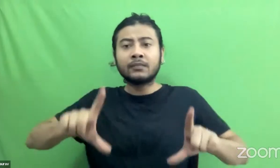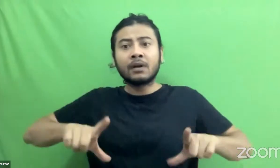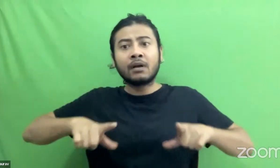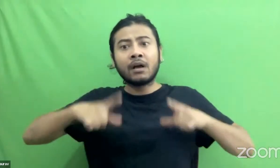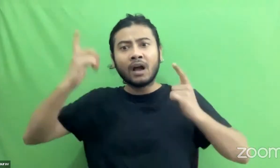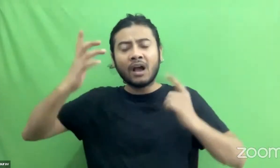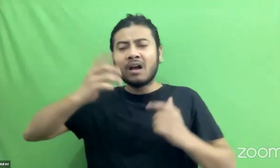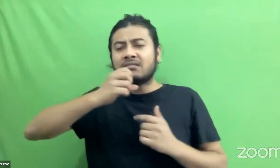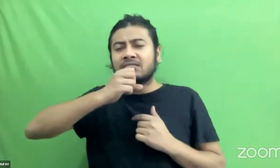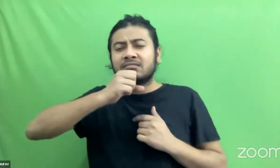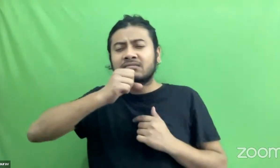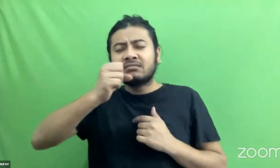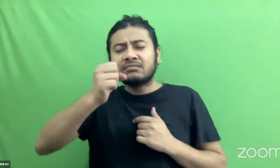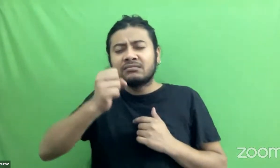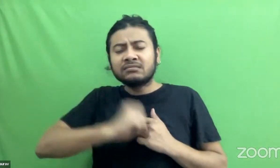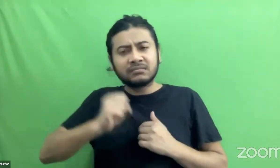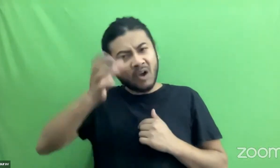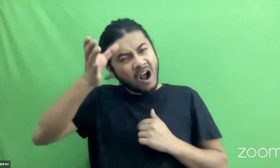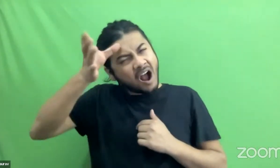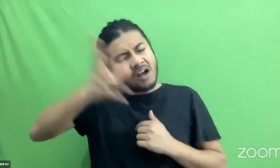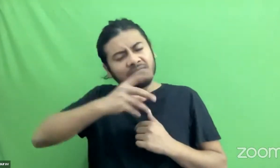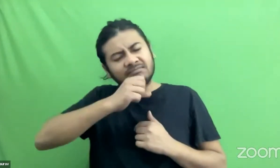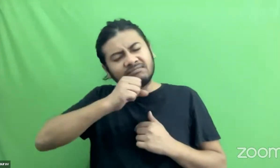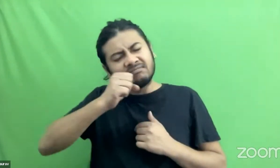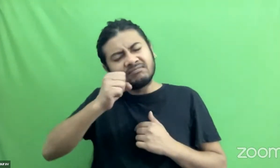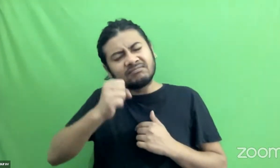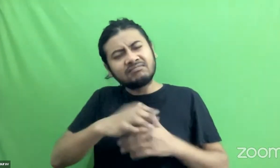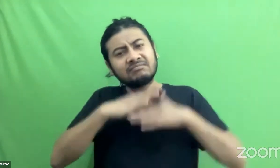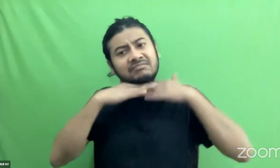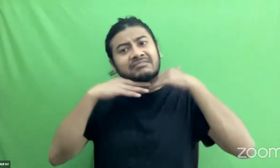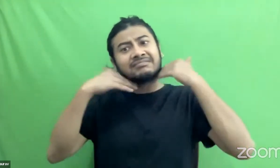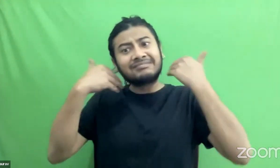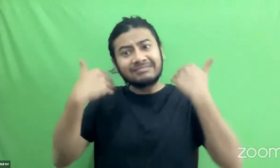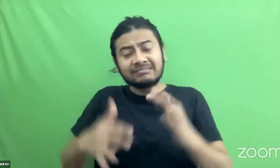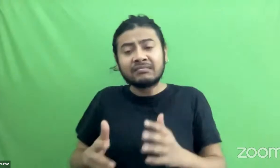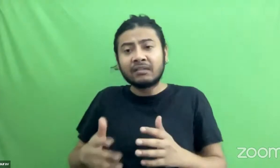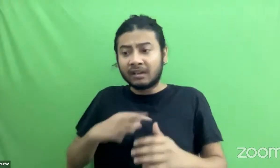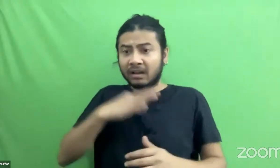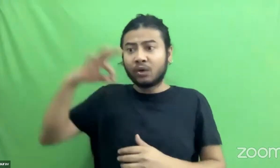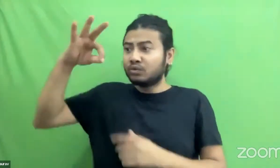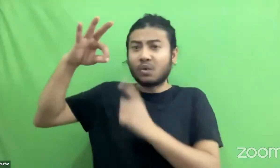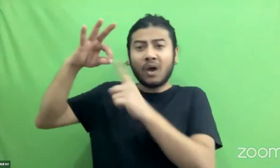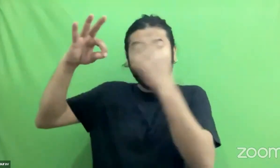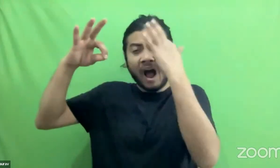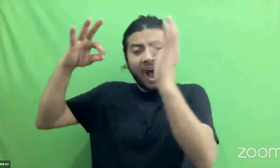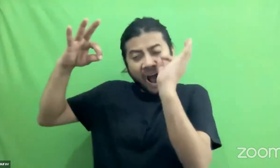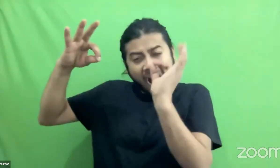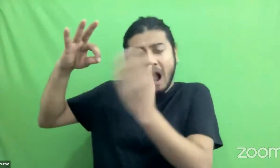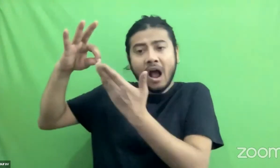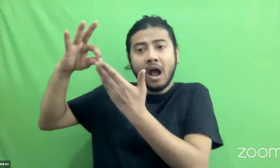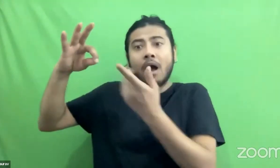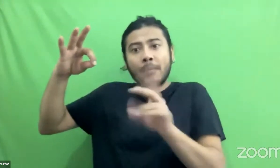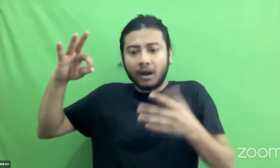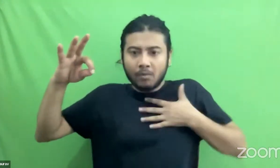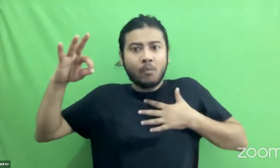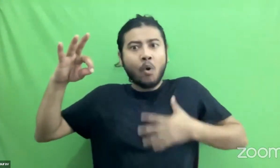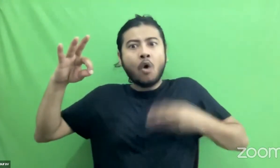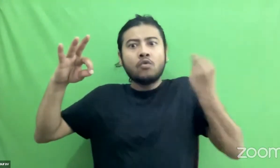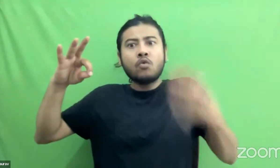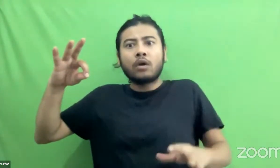G. And 0, 1, 2, 3 is where you begin from. You have to start from nursery. But when